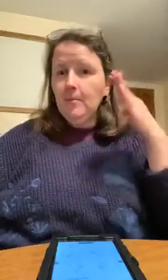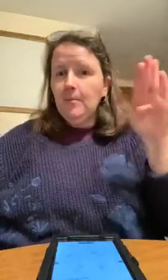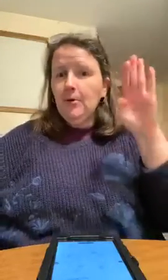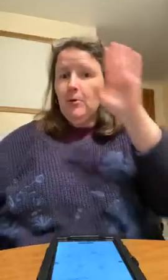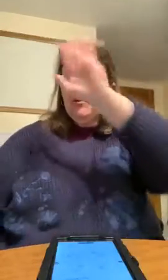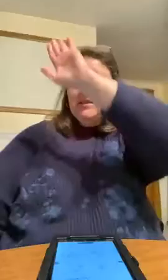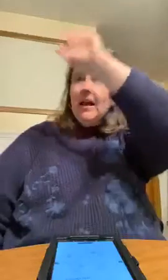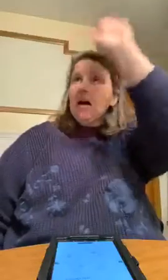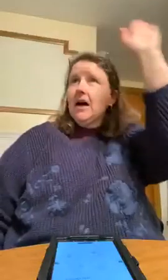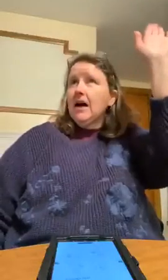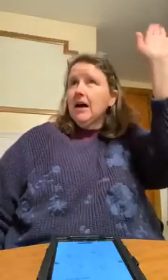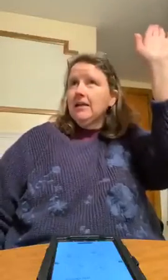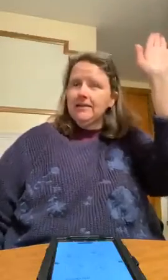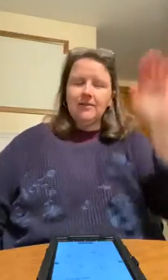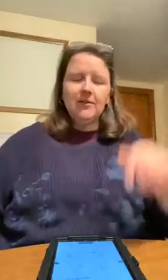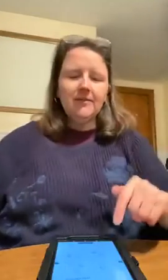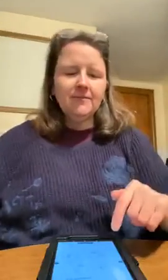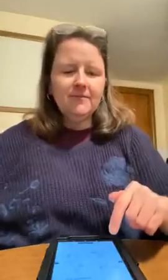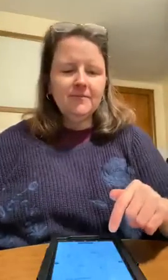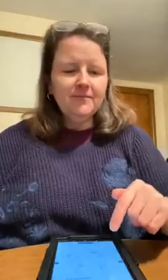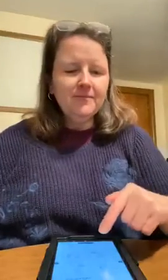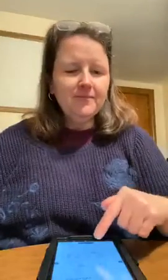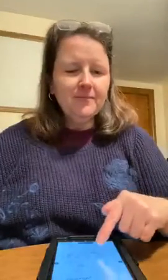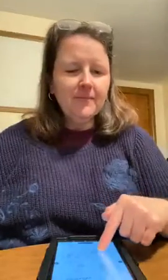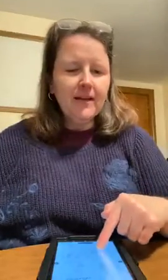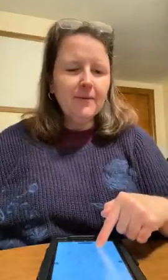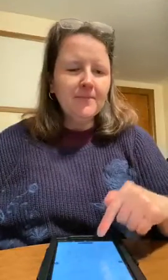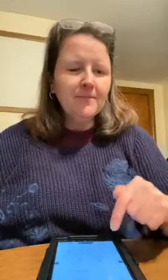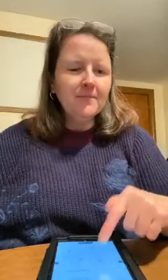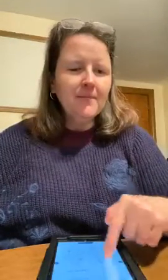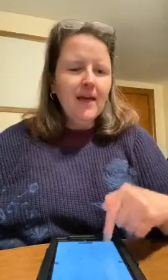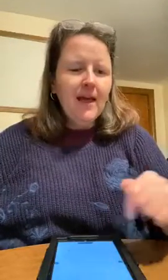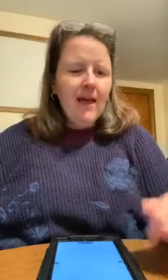Blue skies. Okay. Anyway.